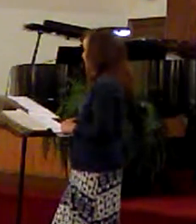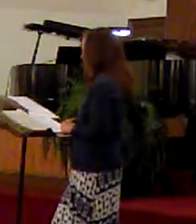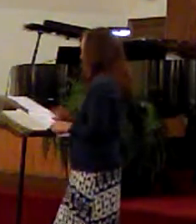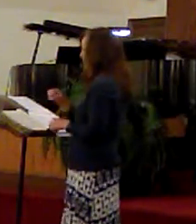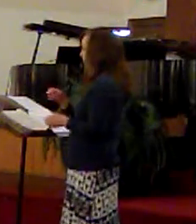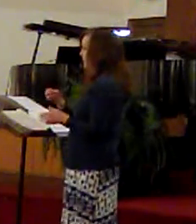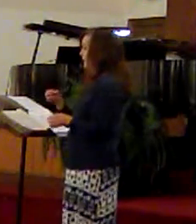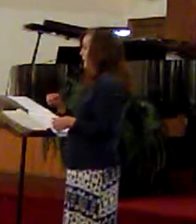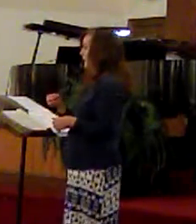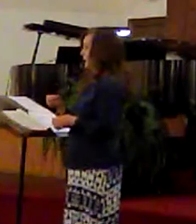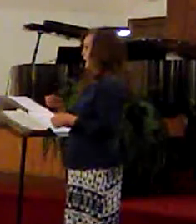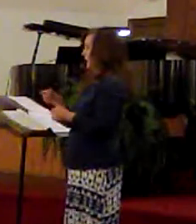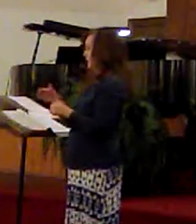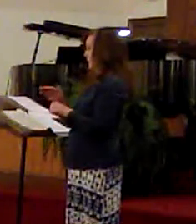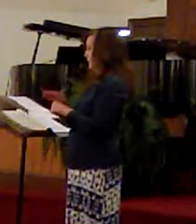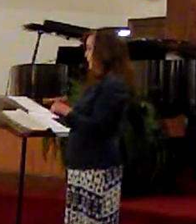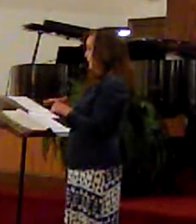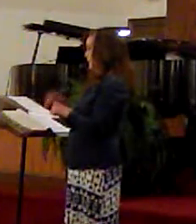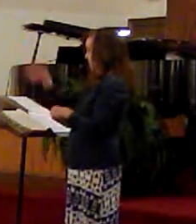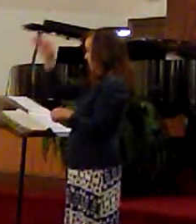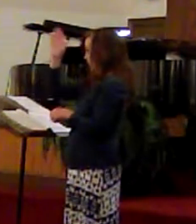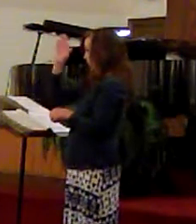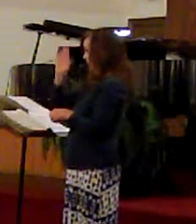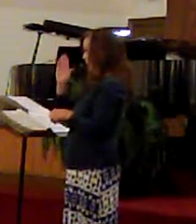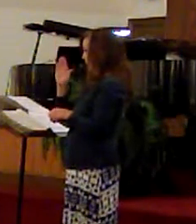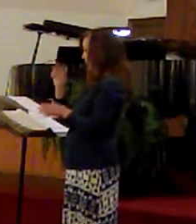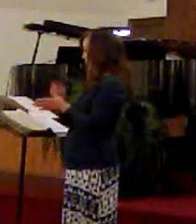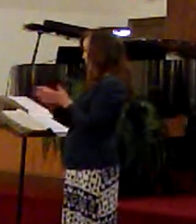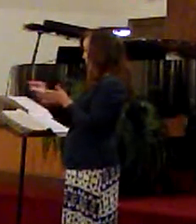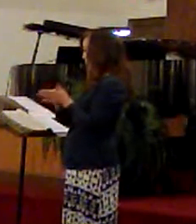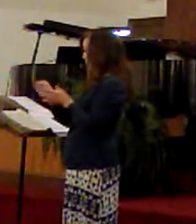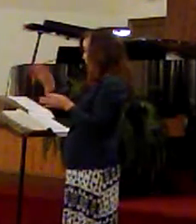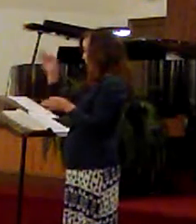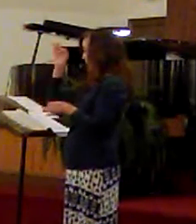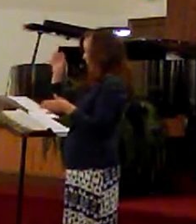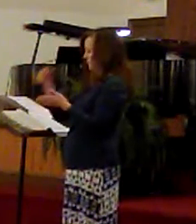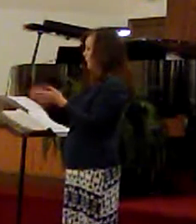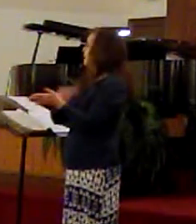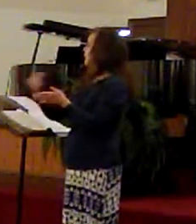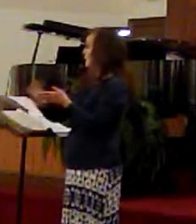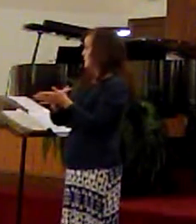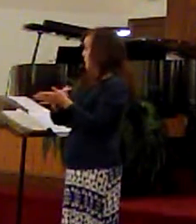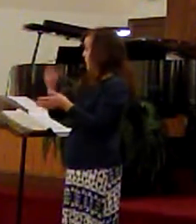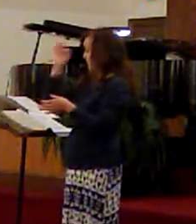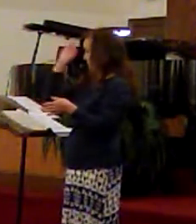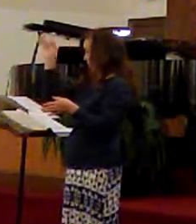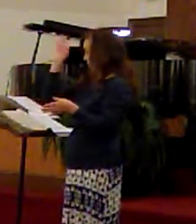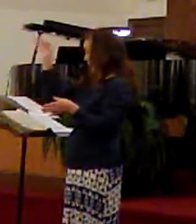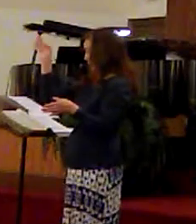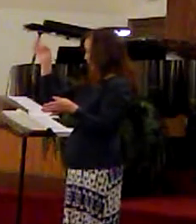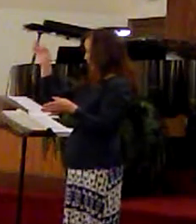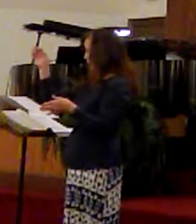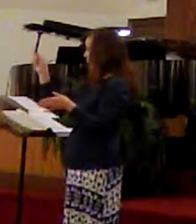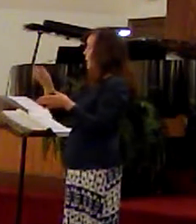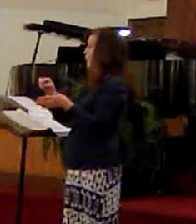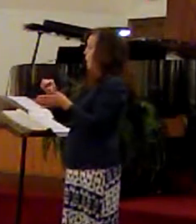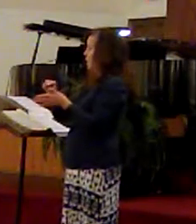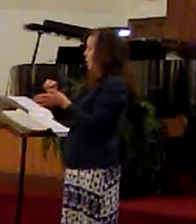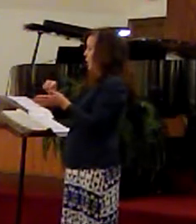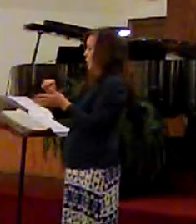Hebrews 4:2, for unto us was the gospel preached, as well as unto them. But the word preached did not